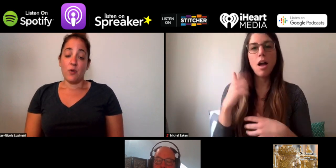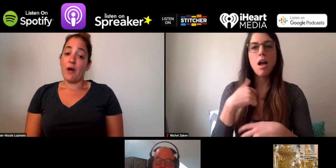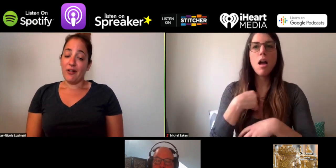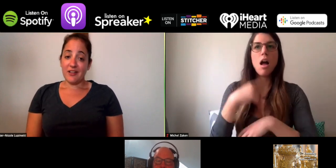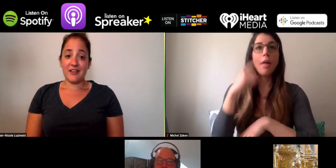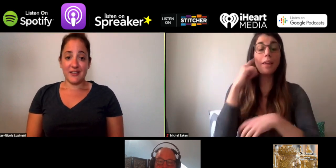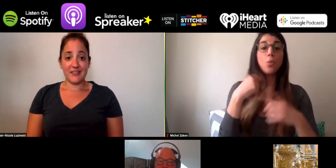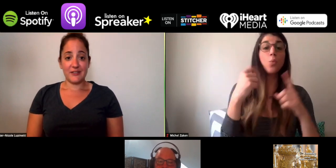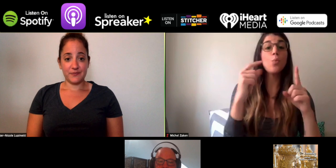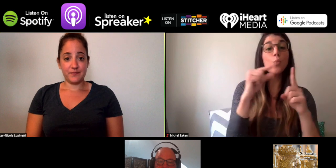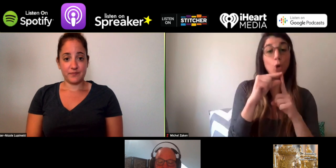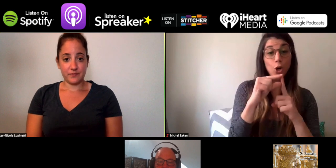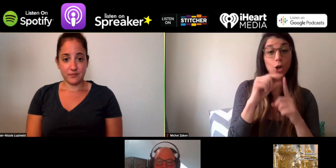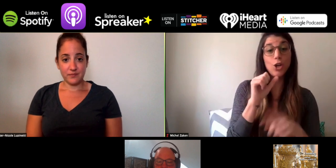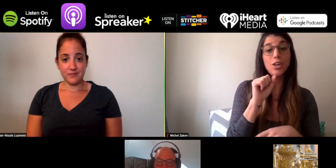Well,